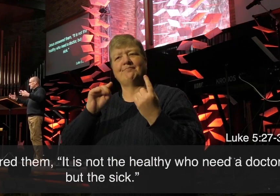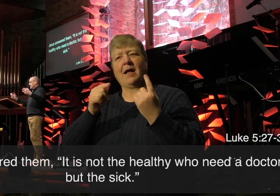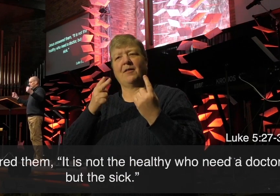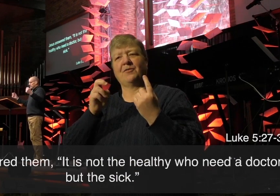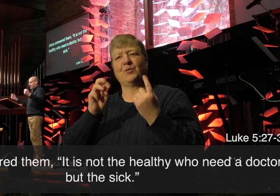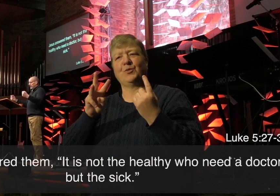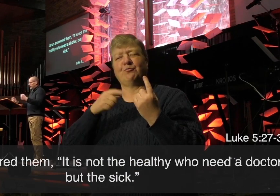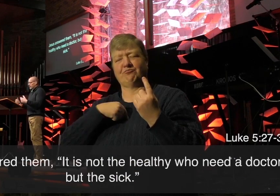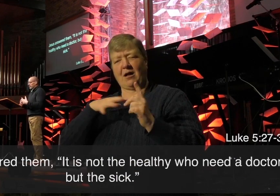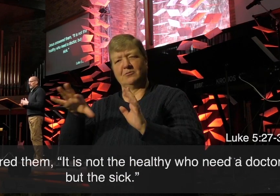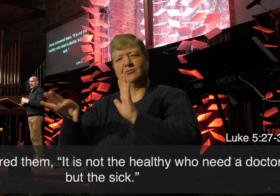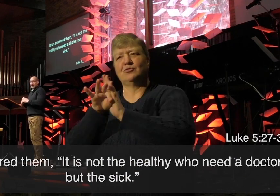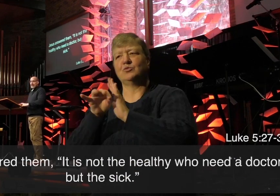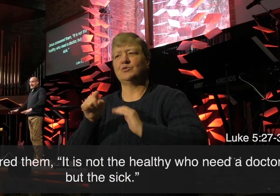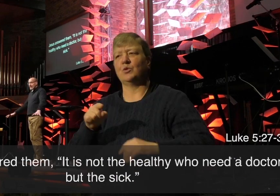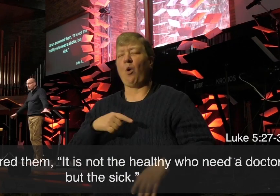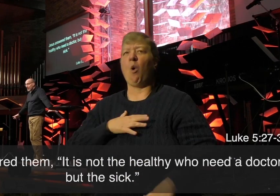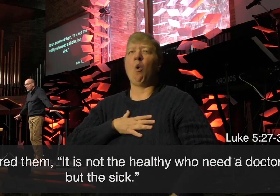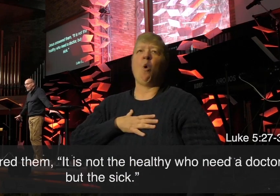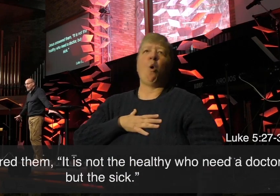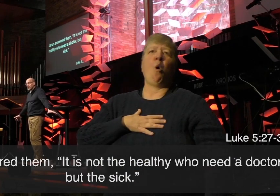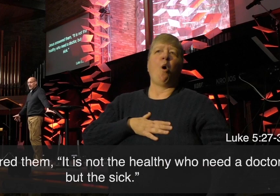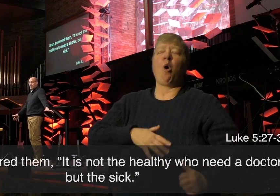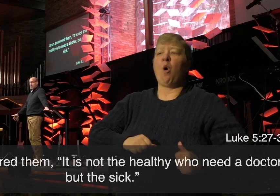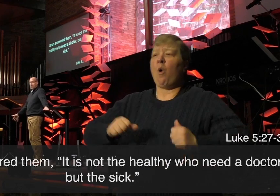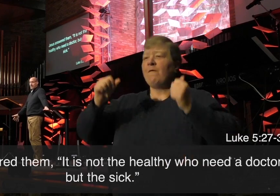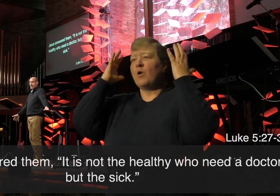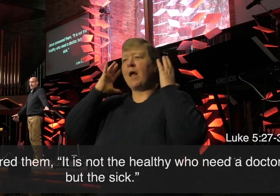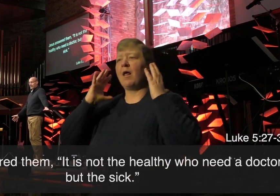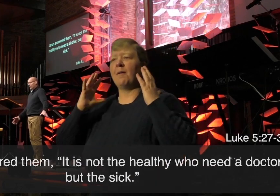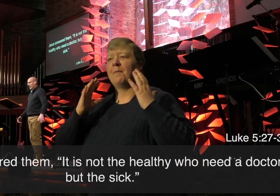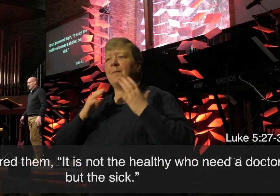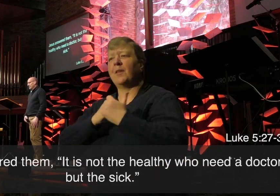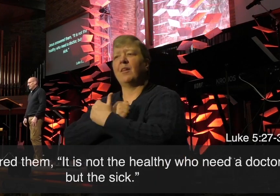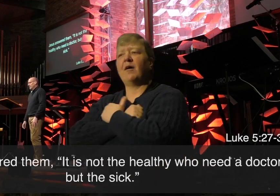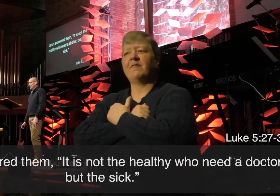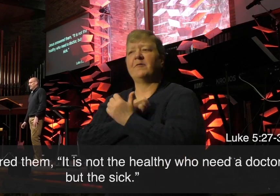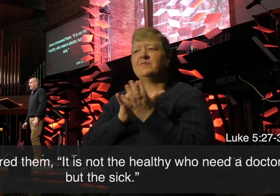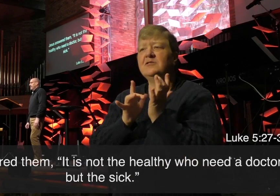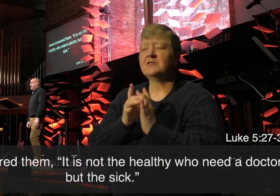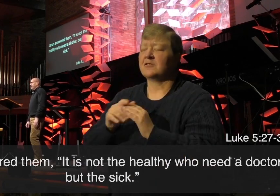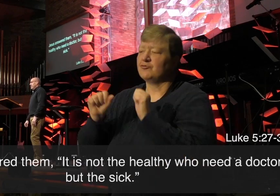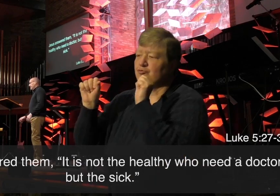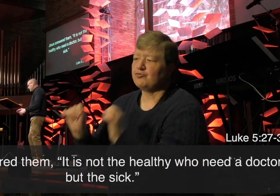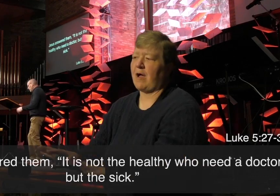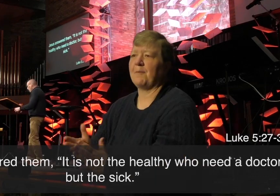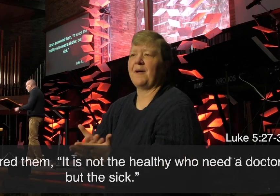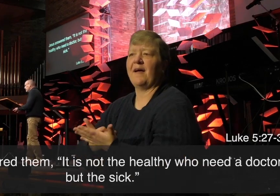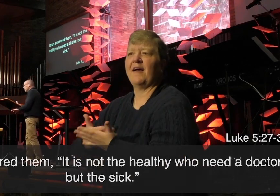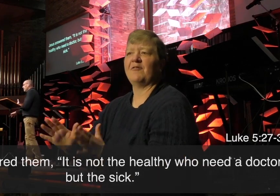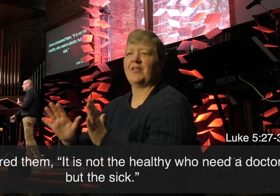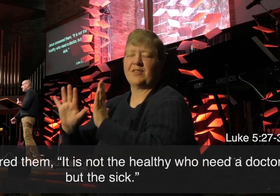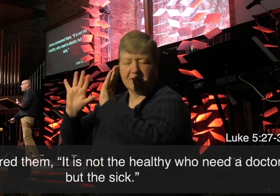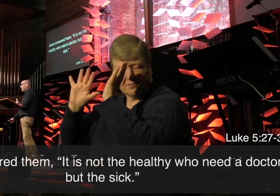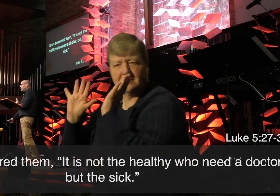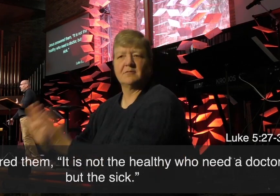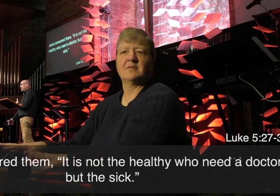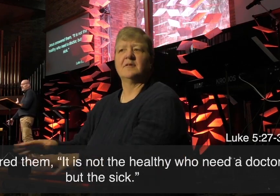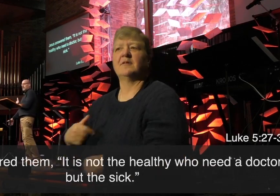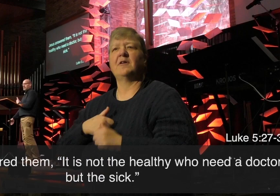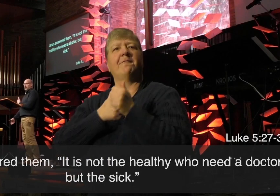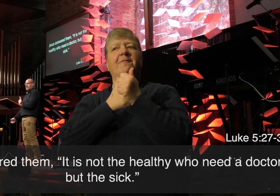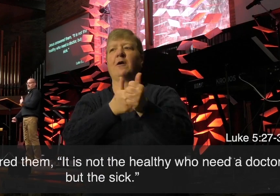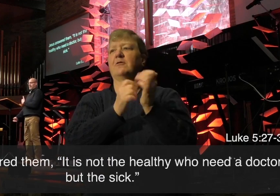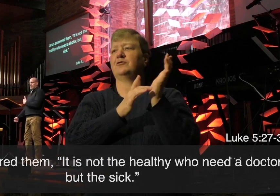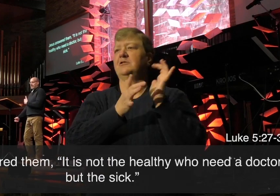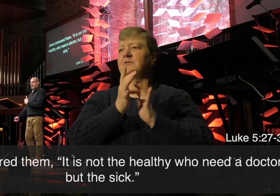Jesus' acceptance and his love, and he left everything to follow Jesus. That meant walking away from